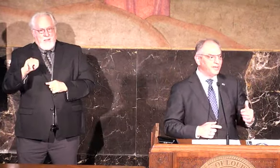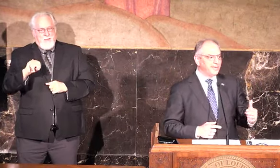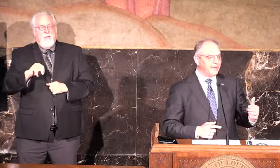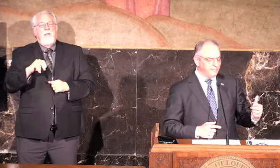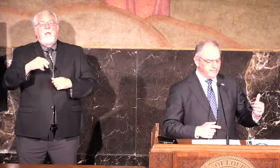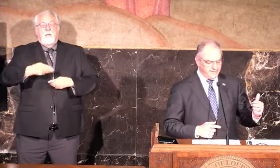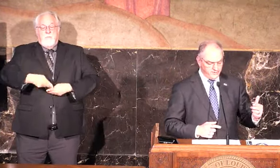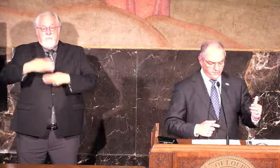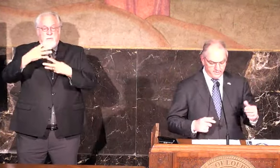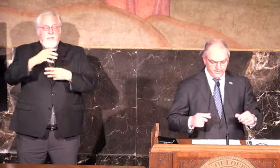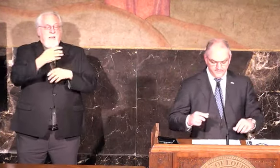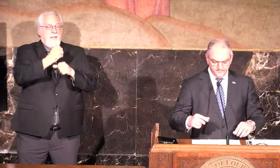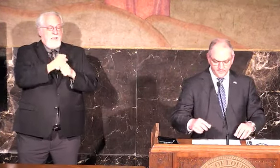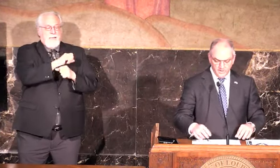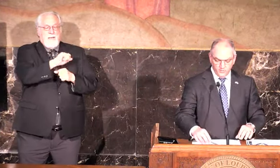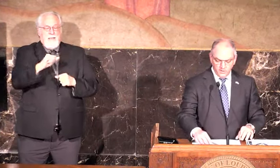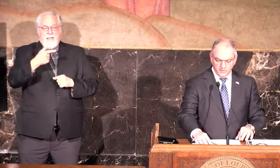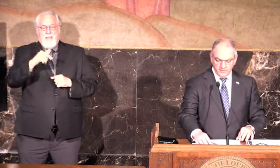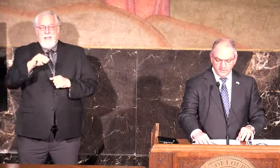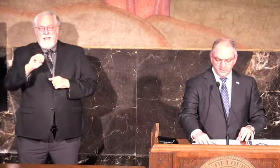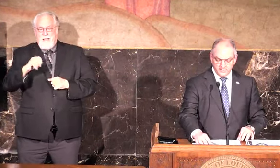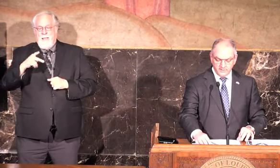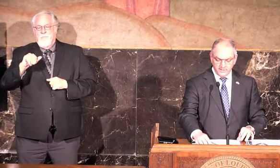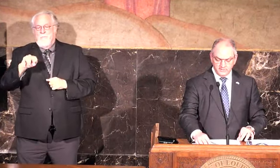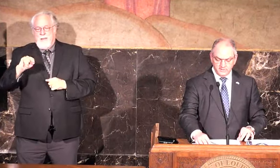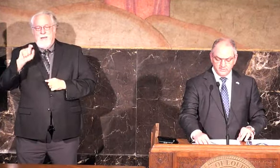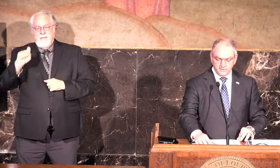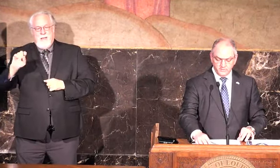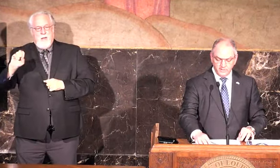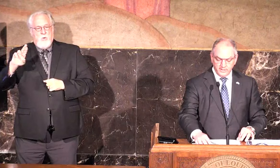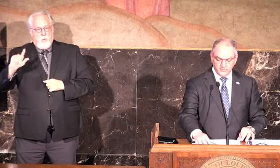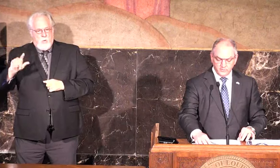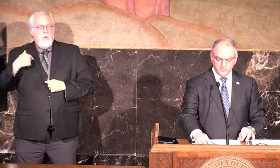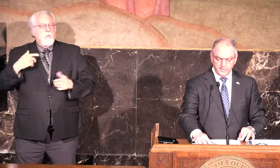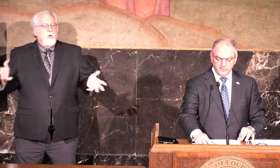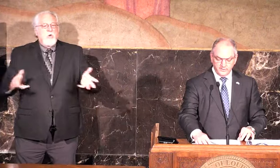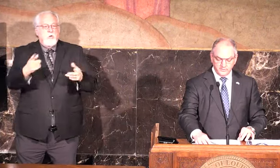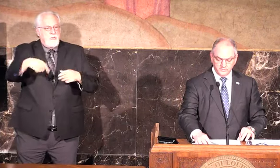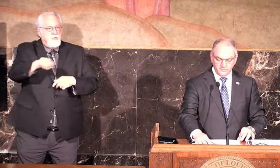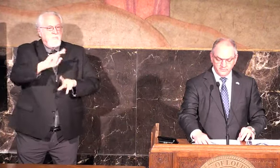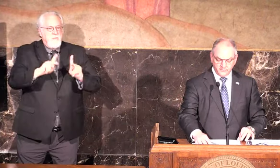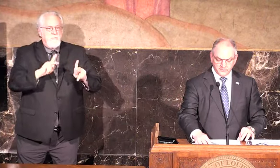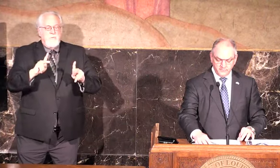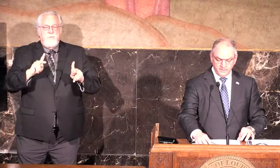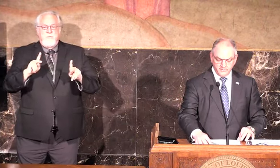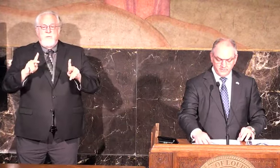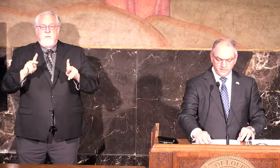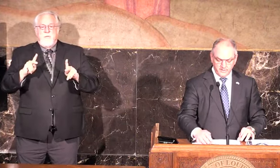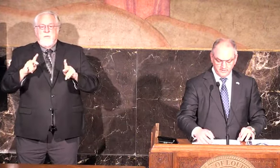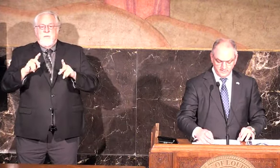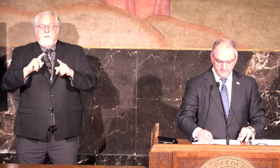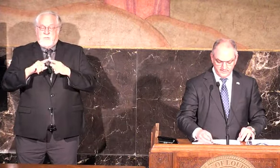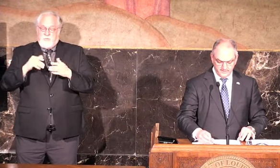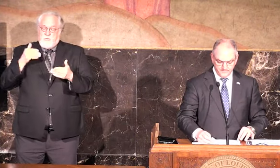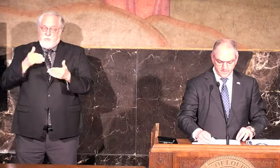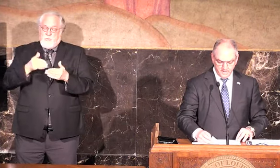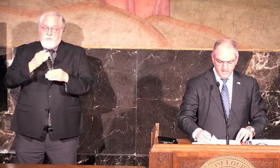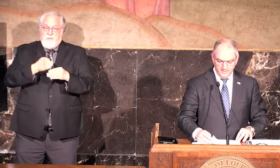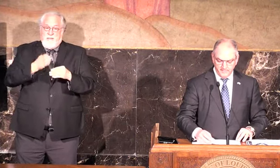to getagameplan.org. We are in hurricane season as we get towards the end of this first month of hurricane